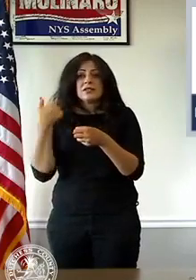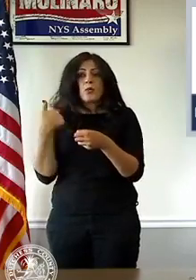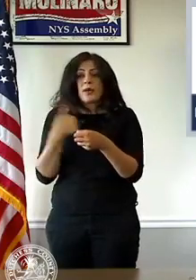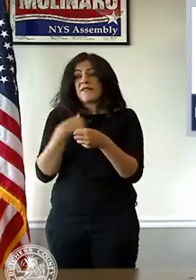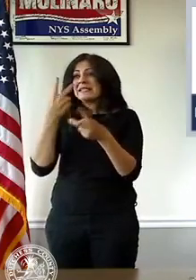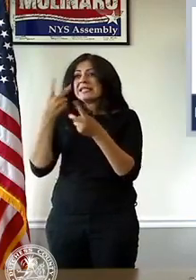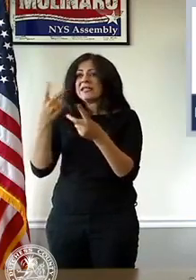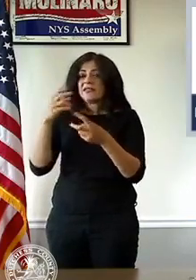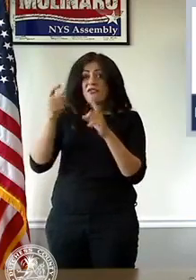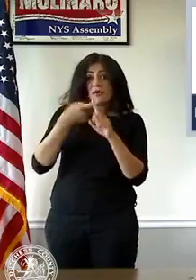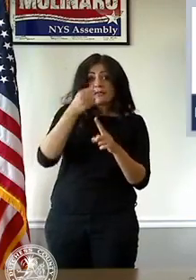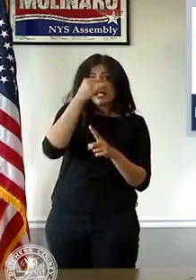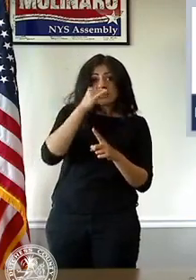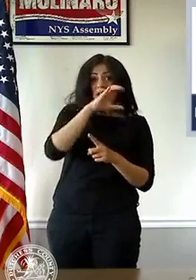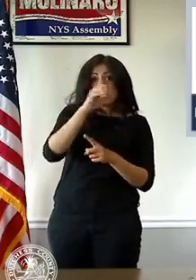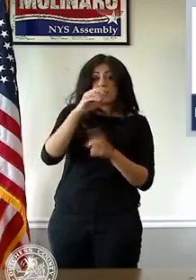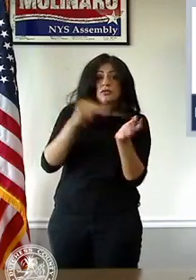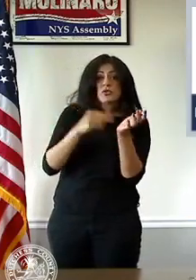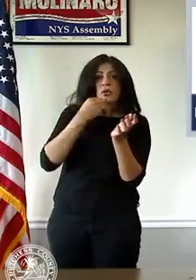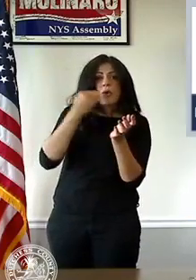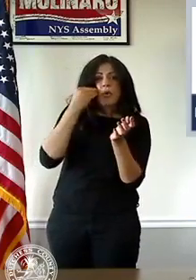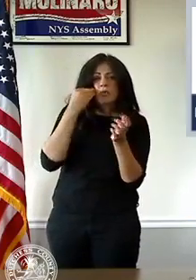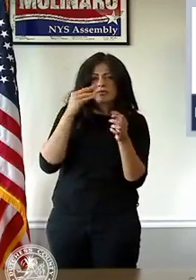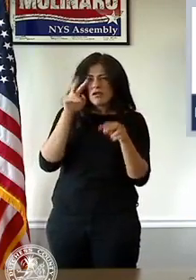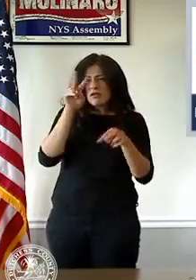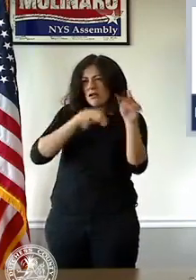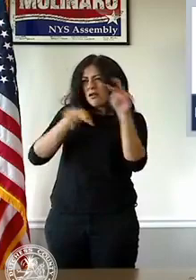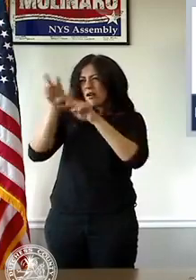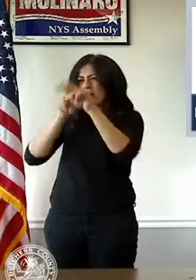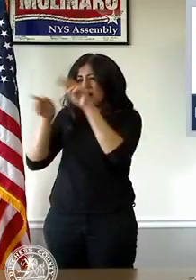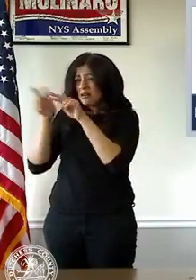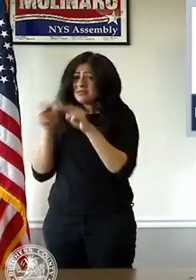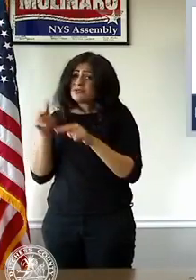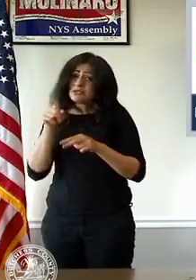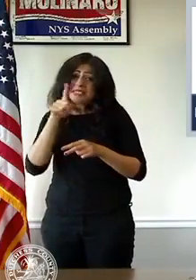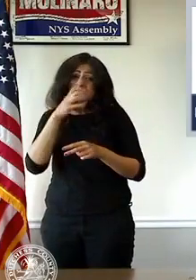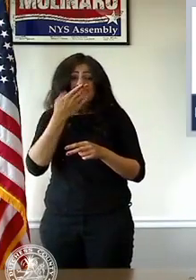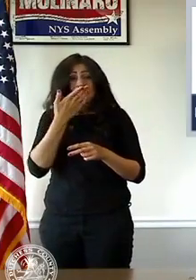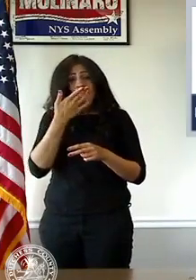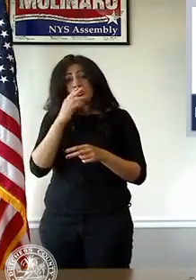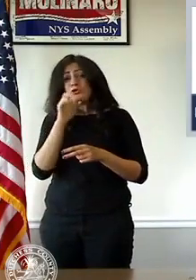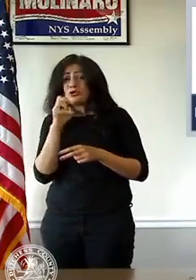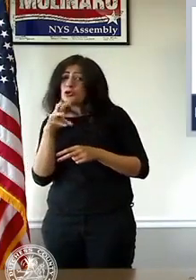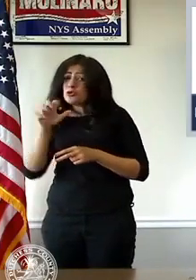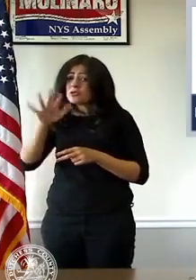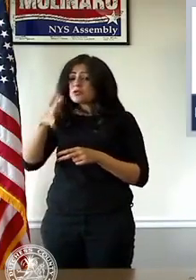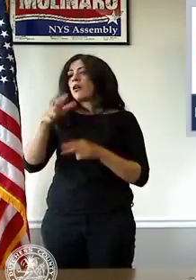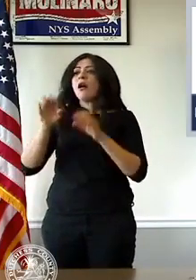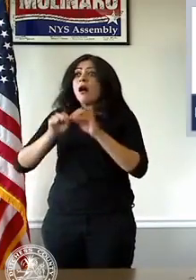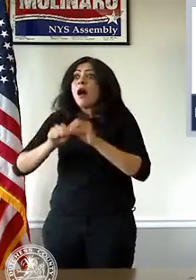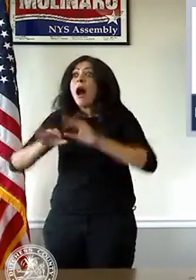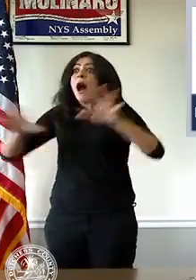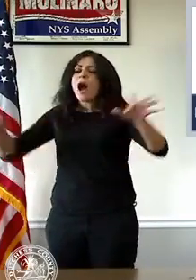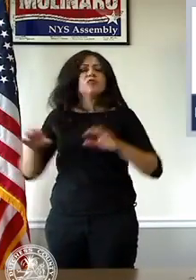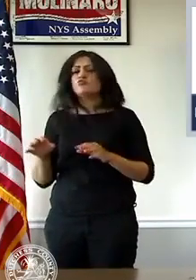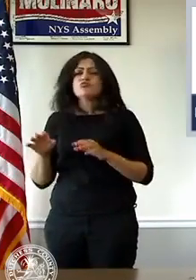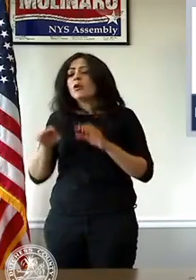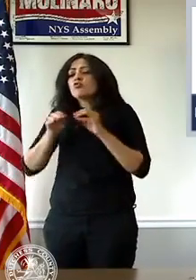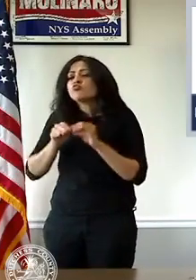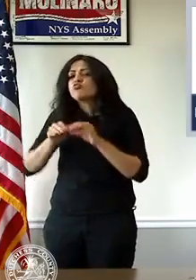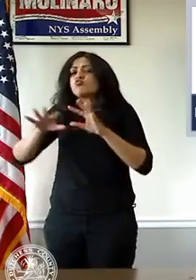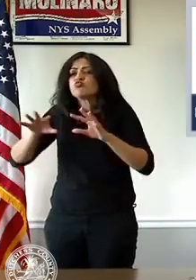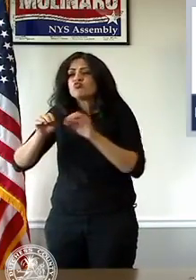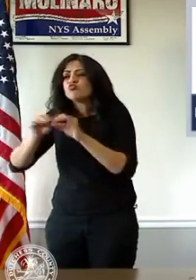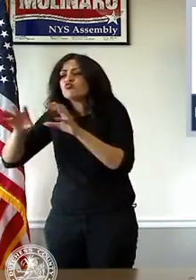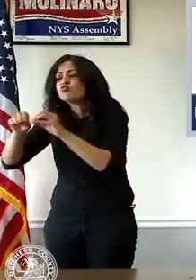homes in Dutchess County has been relatively promising news. Not widespread transmission, only in a small number